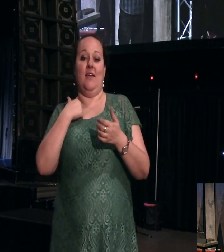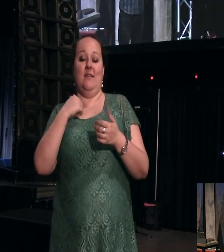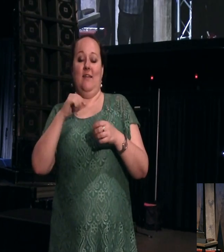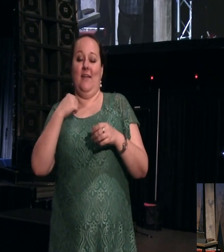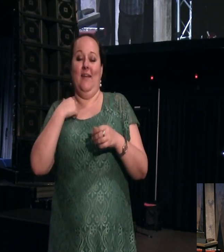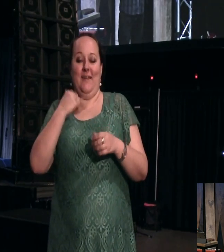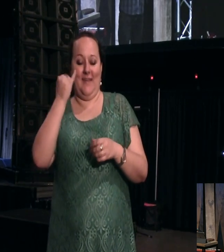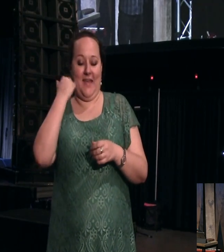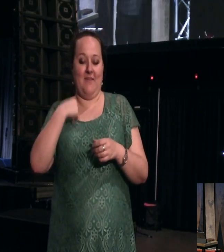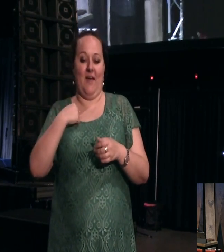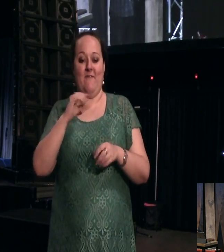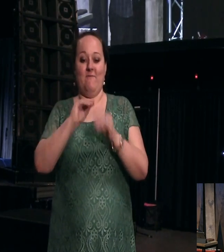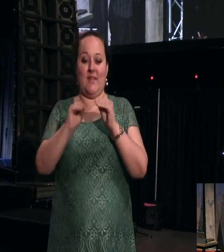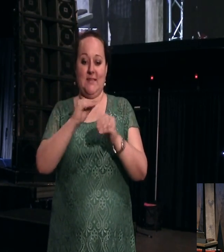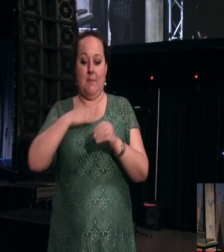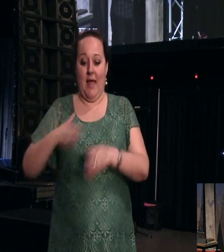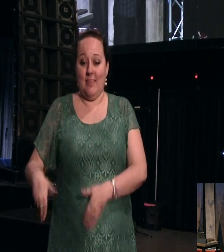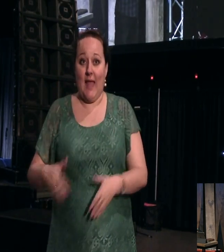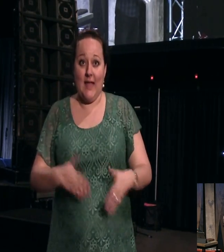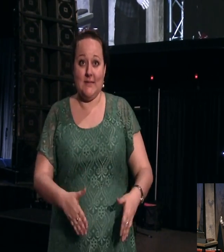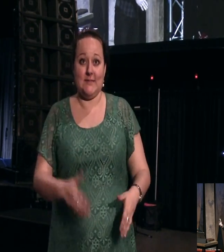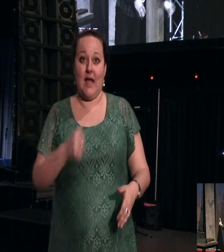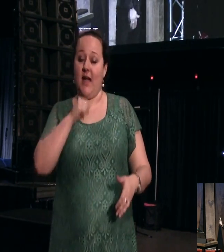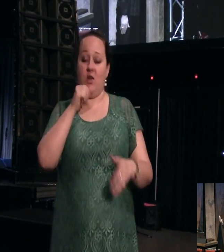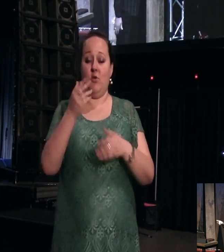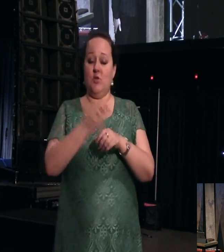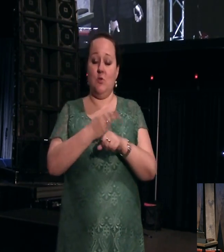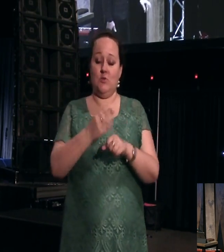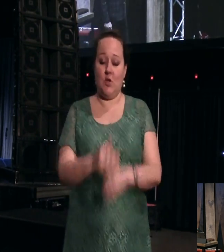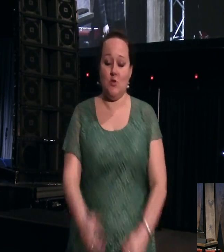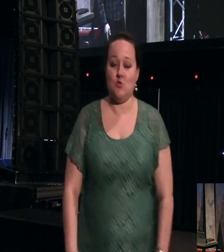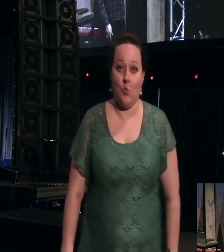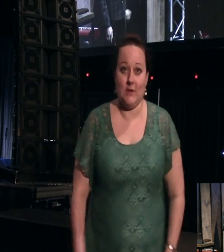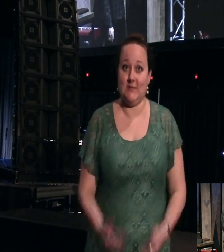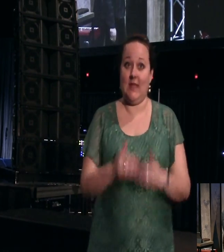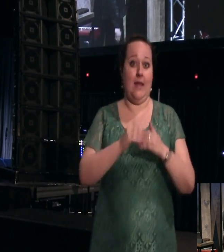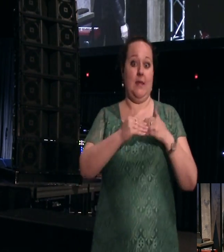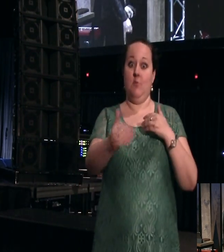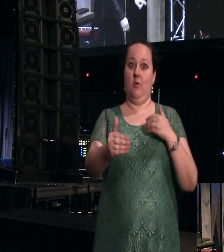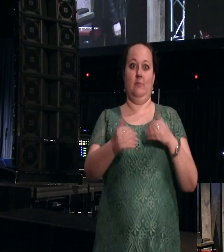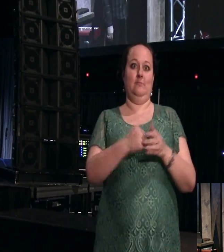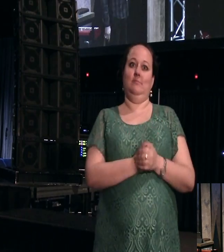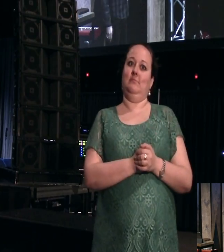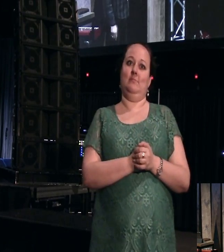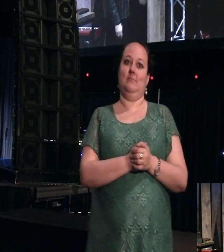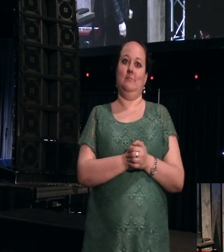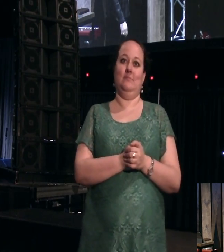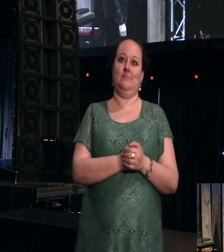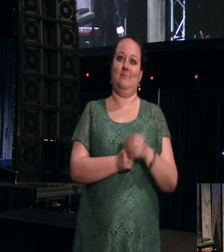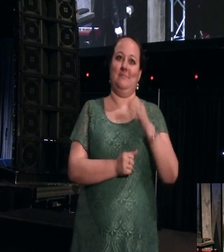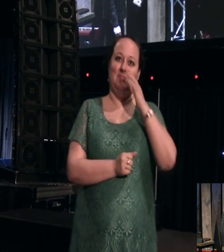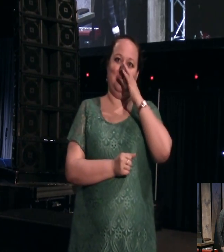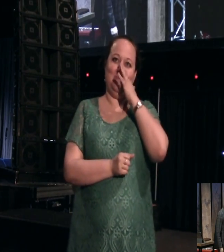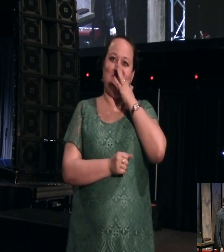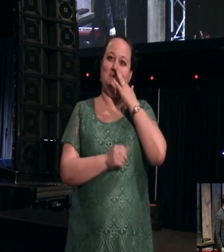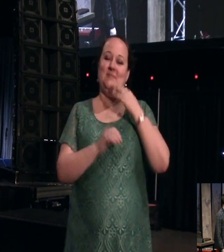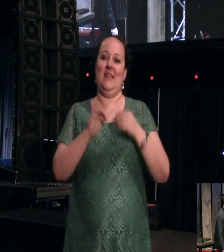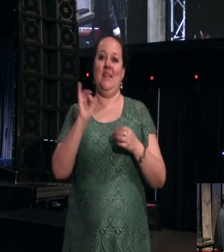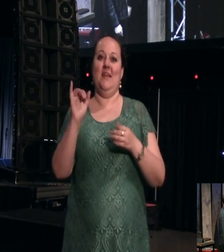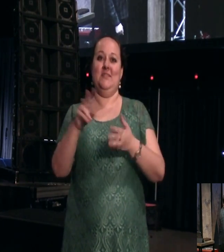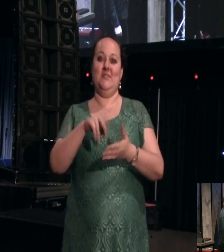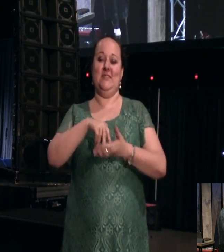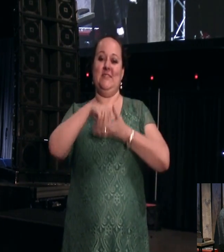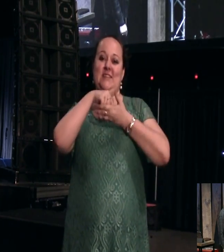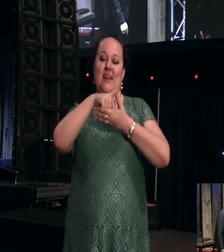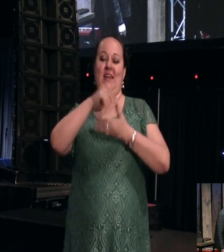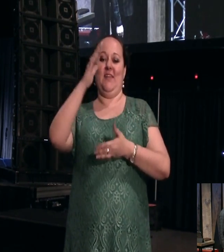clearly before that relationship because I haven't worn shorts since that relationship. And so if you ever wonder what my legs look like,